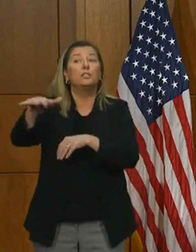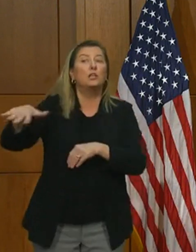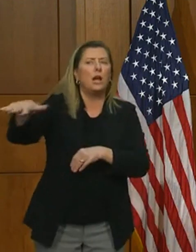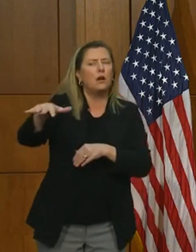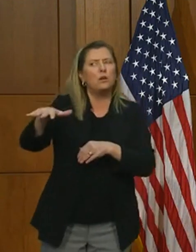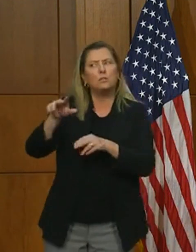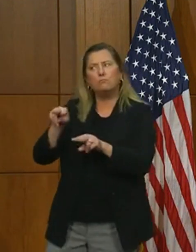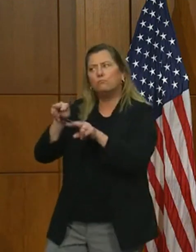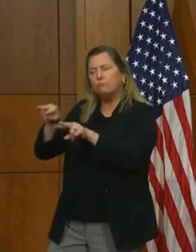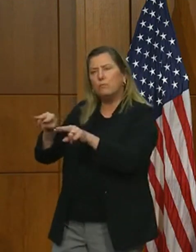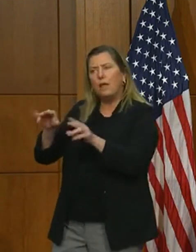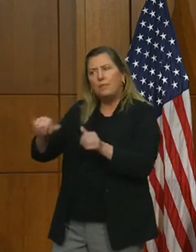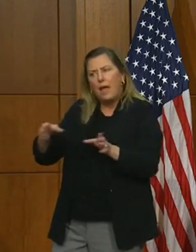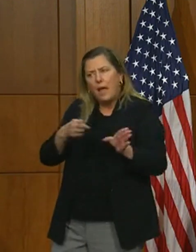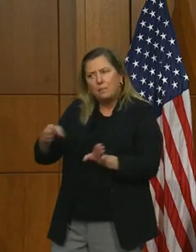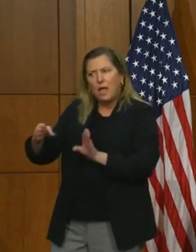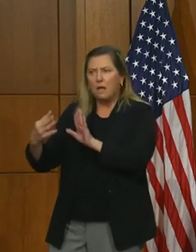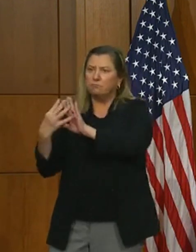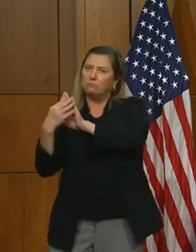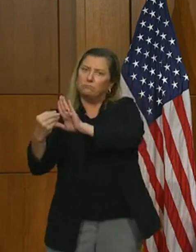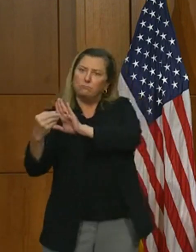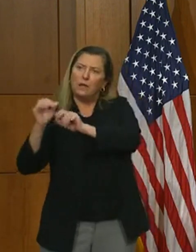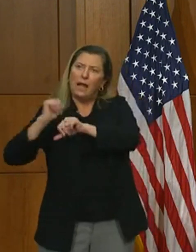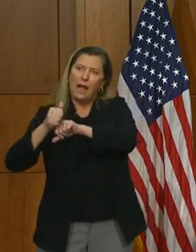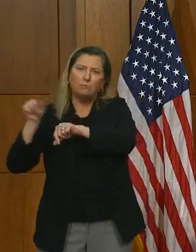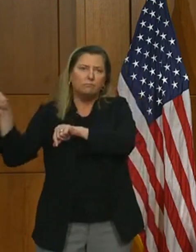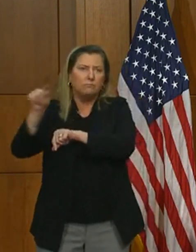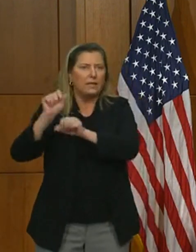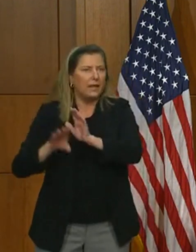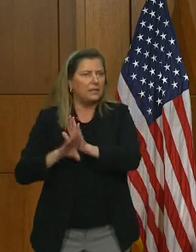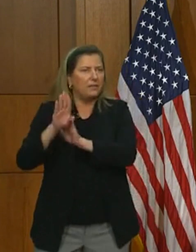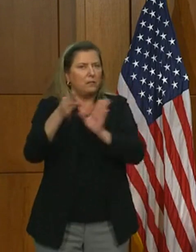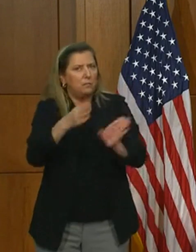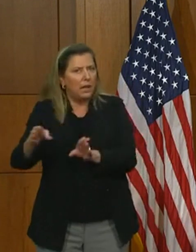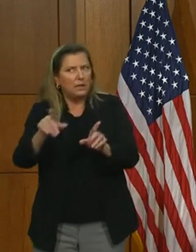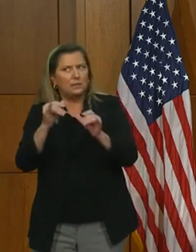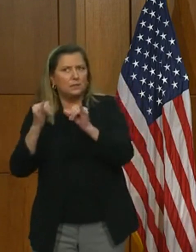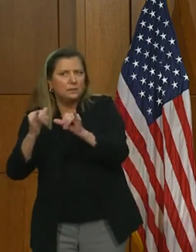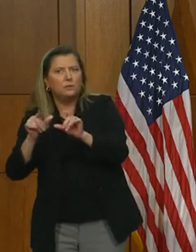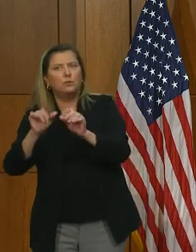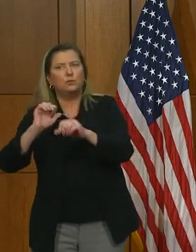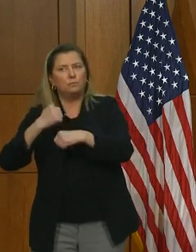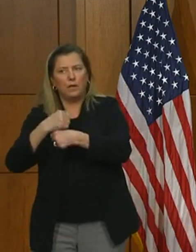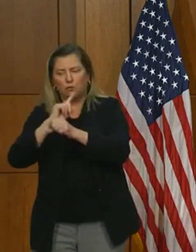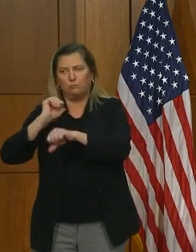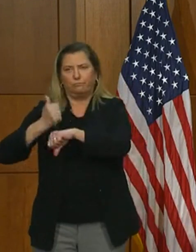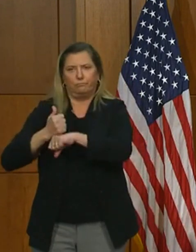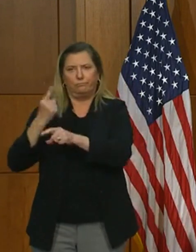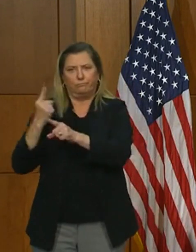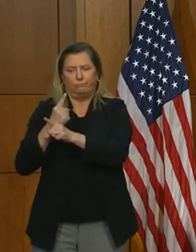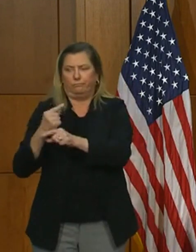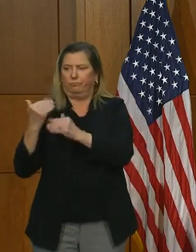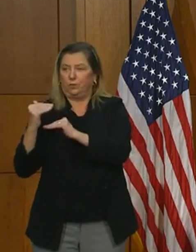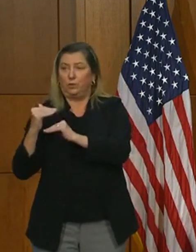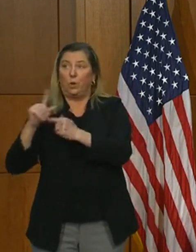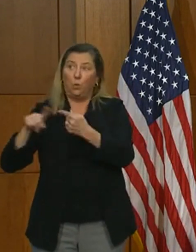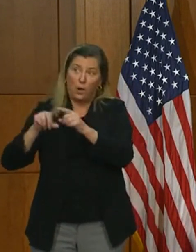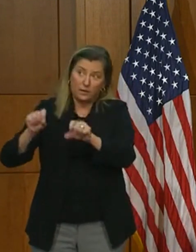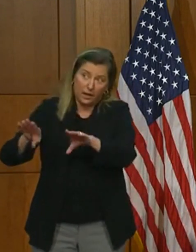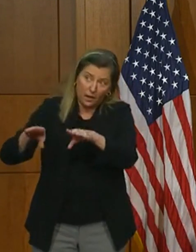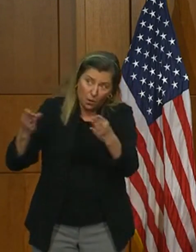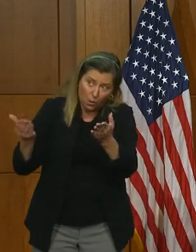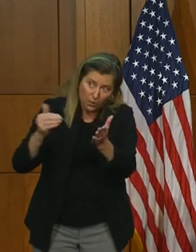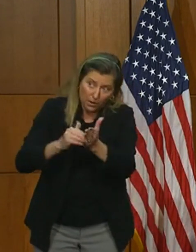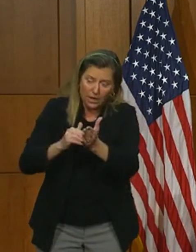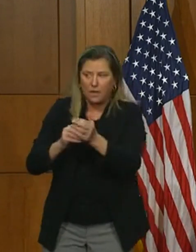the Virginia Beach Plan as a model for how they can develop plans to enforce restrictions once they are allowed to open back